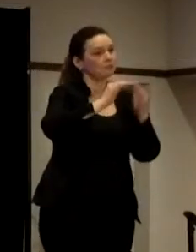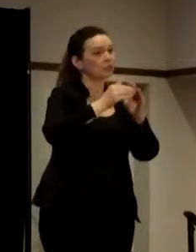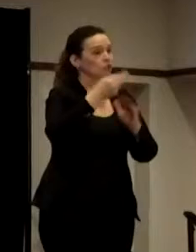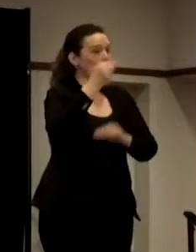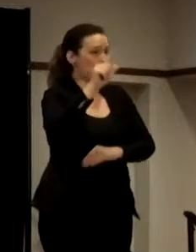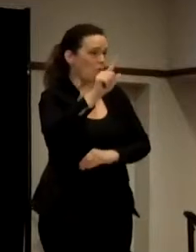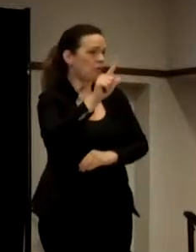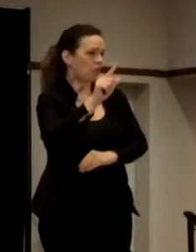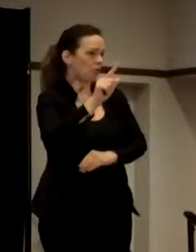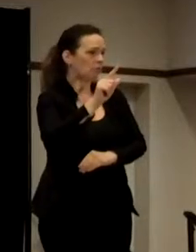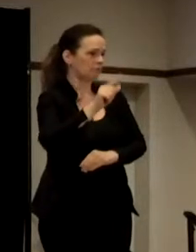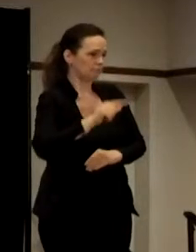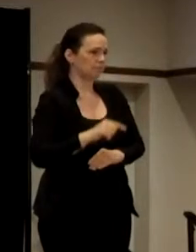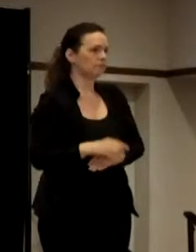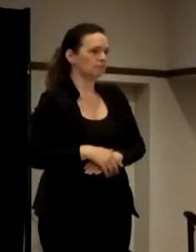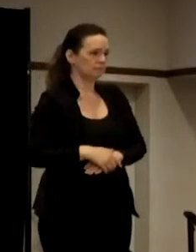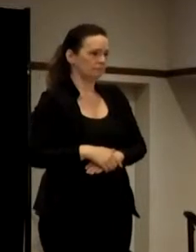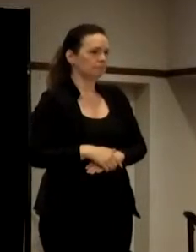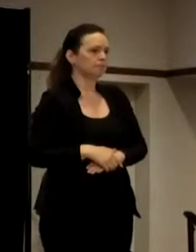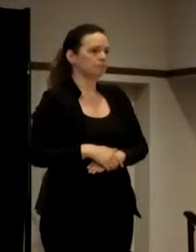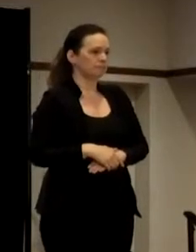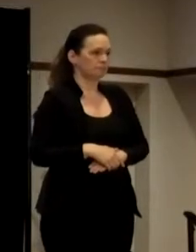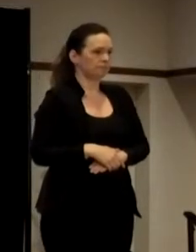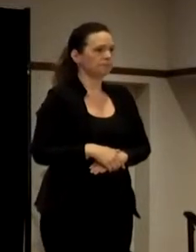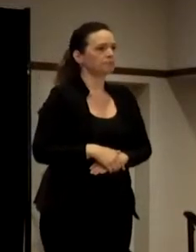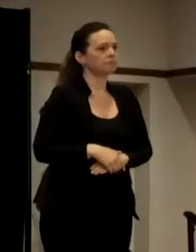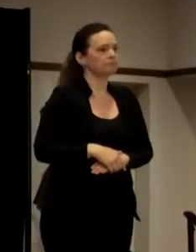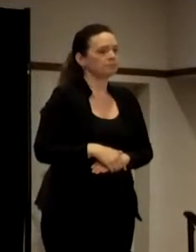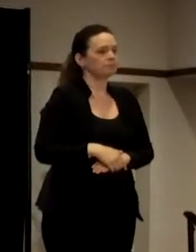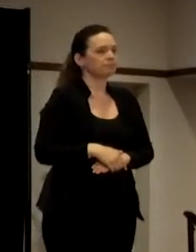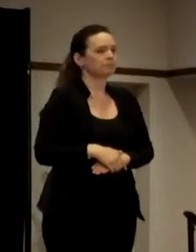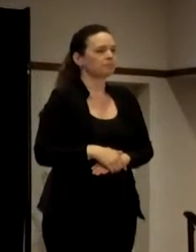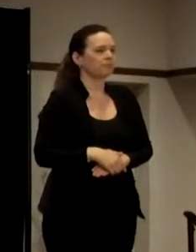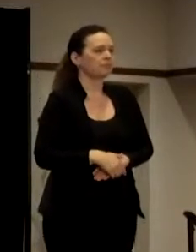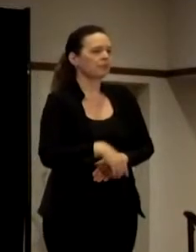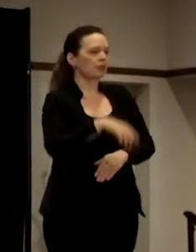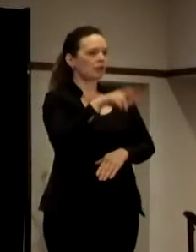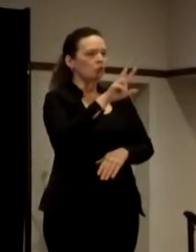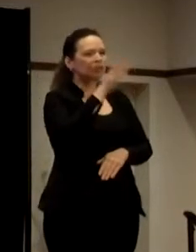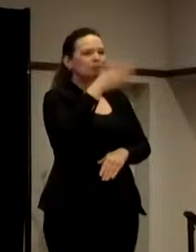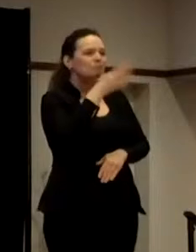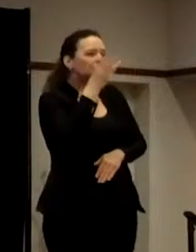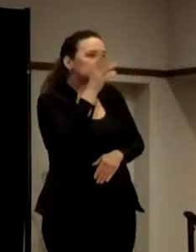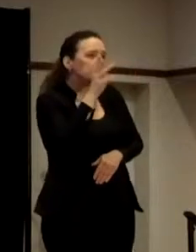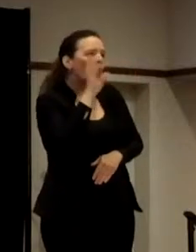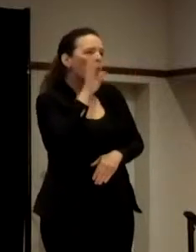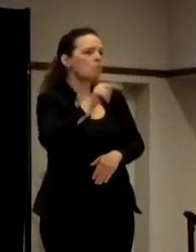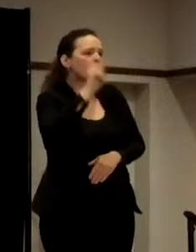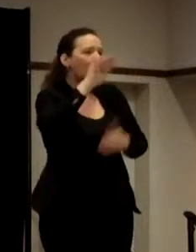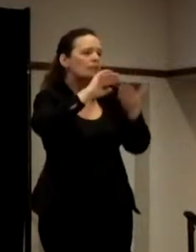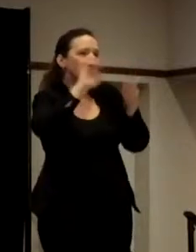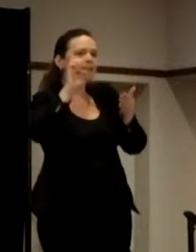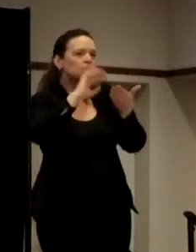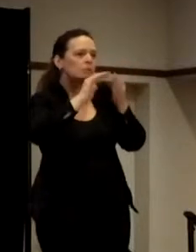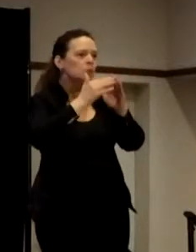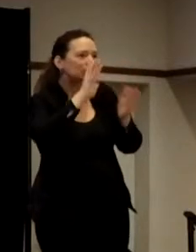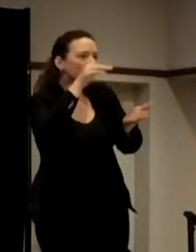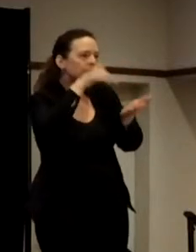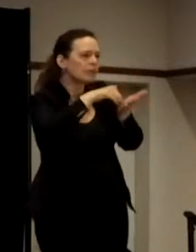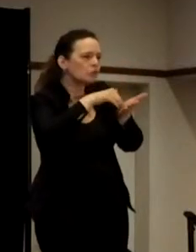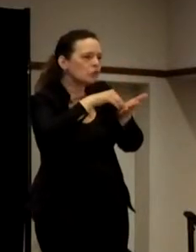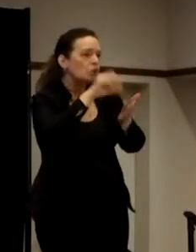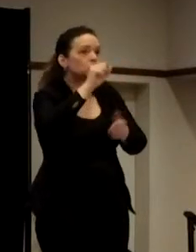Lafayette Community Center and the Town of Clay Senior Center. These are all community sites. We're also testing in schools this week as